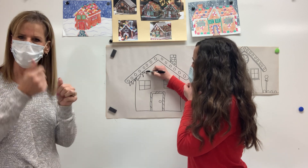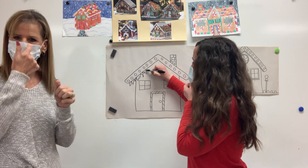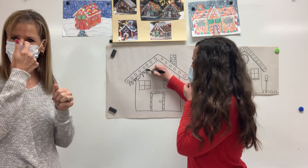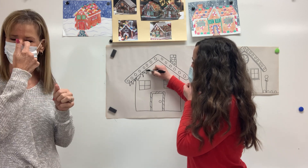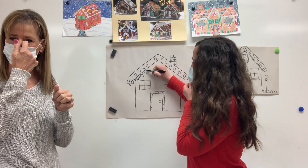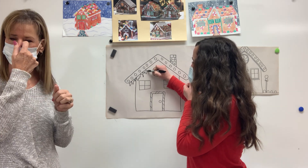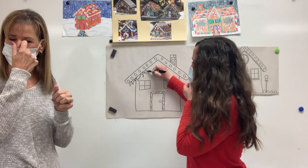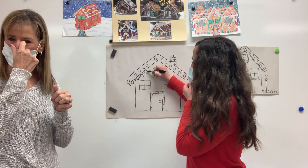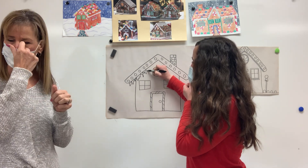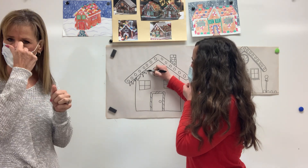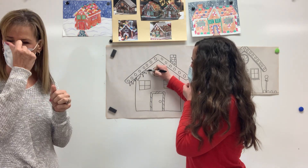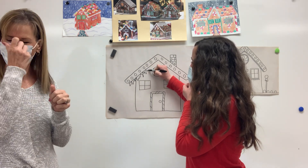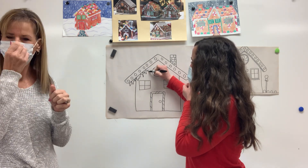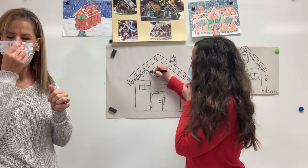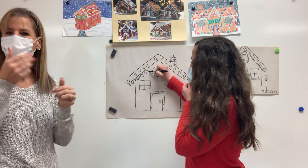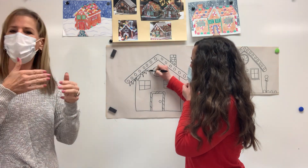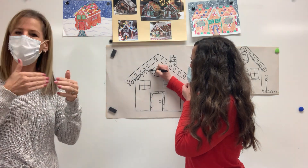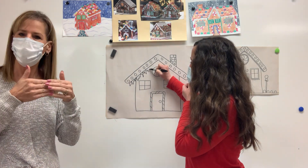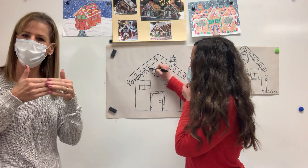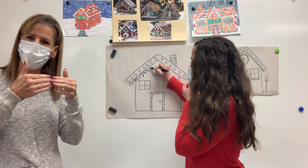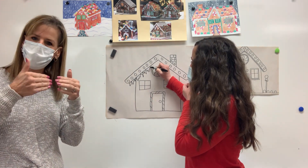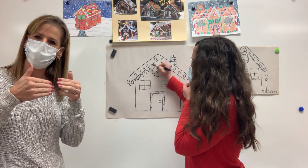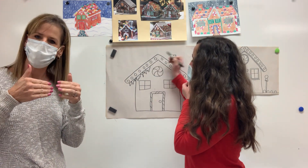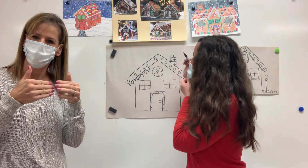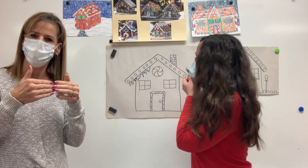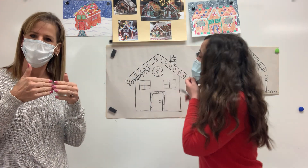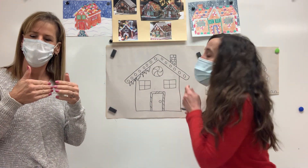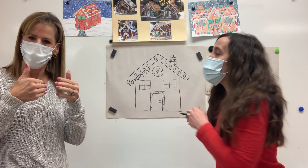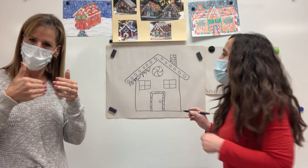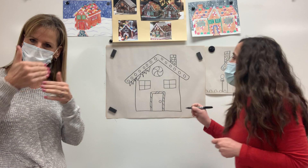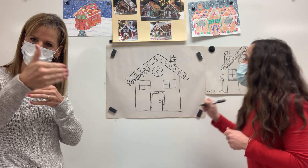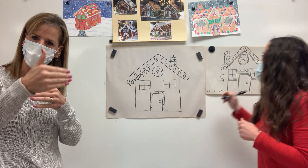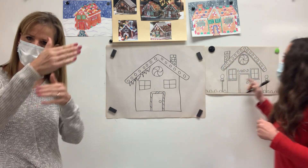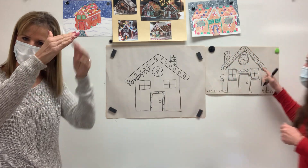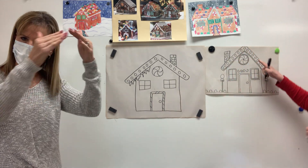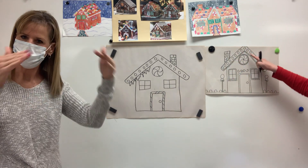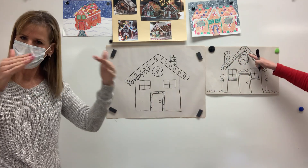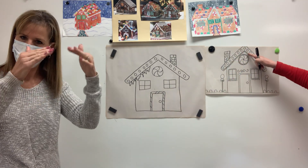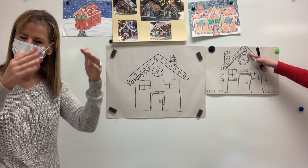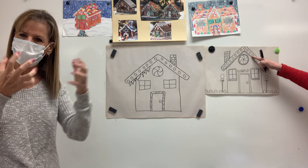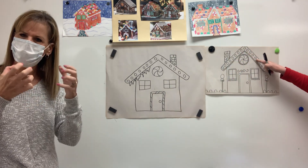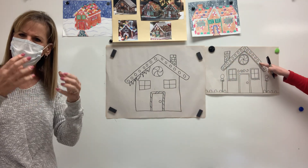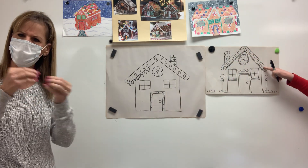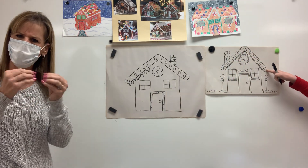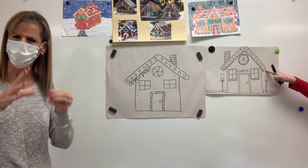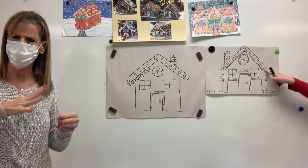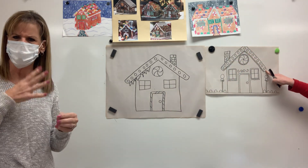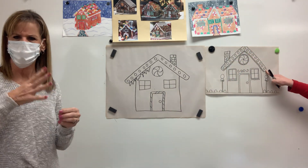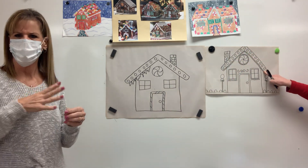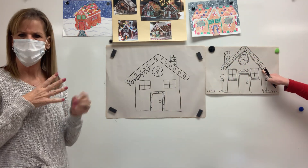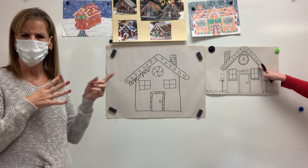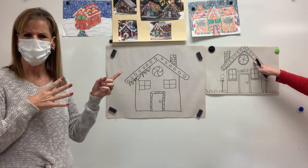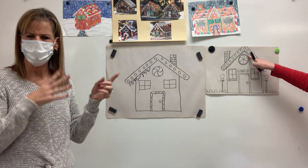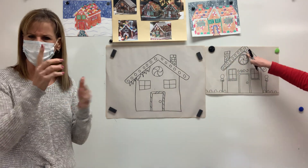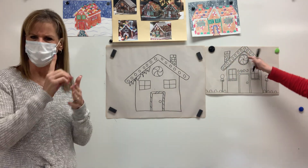that all the way across my roof. If you want more of this sort of fancier design right